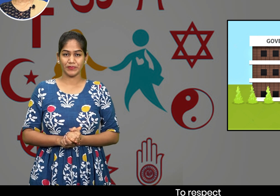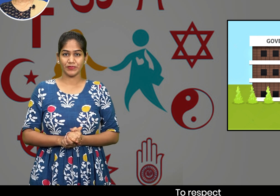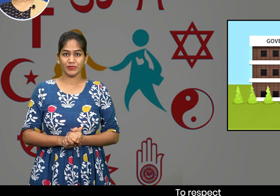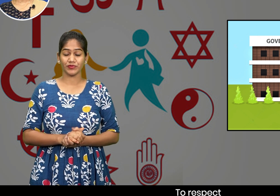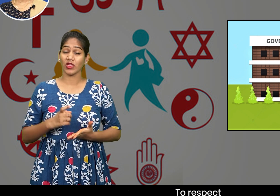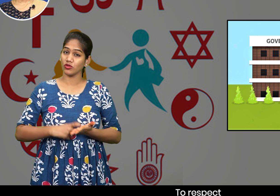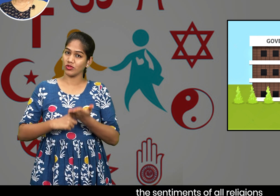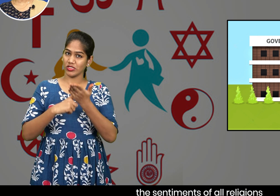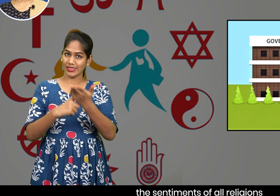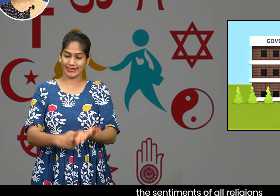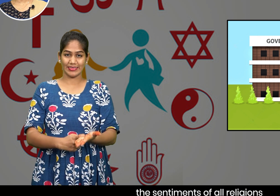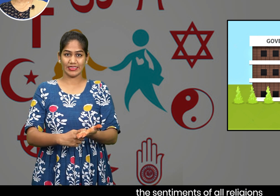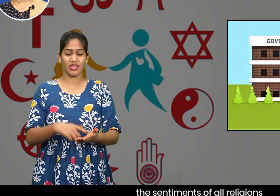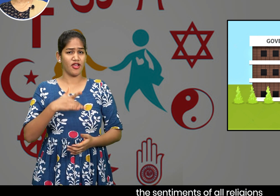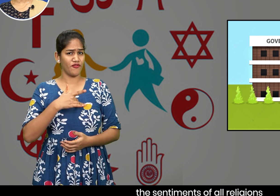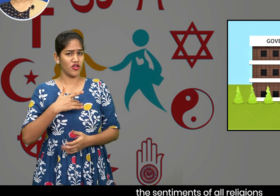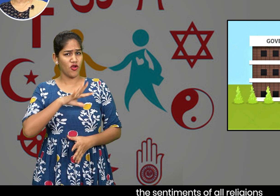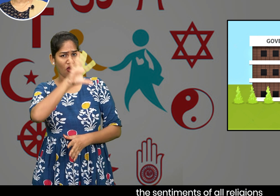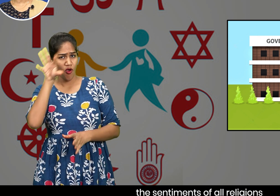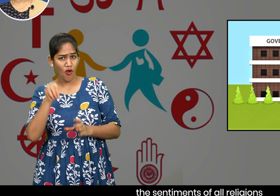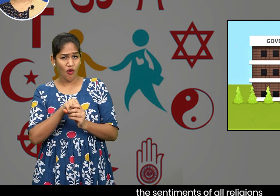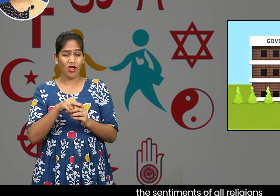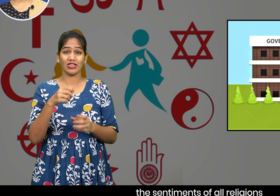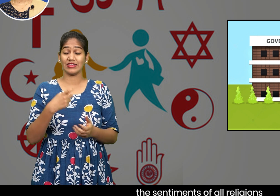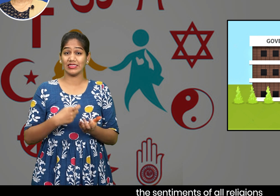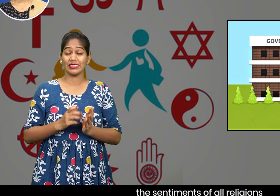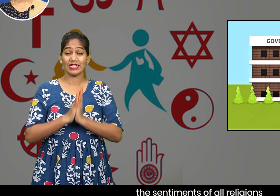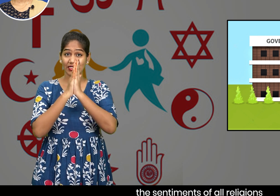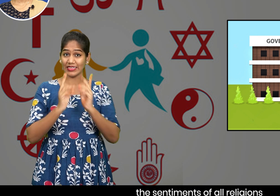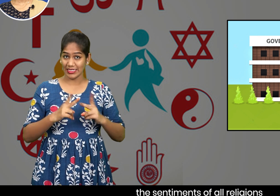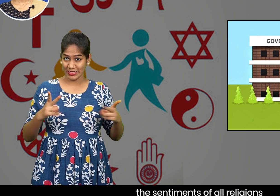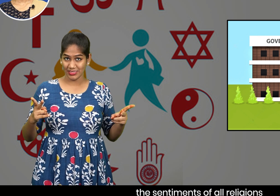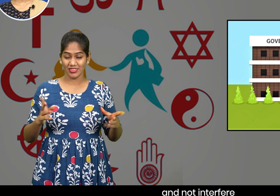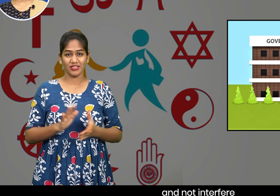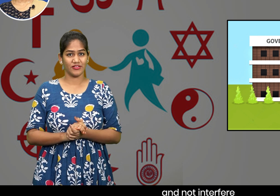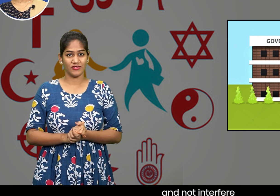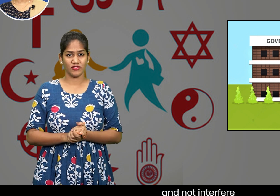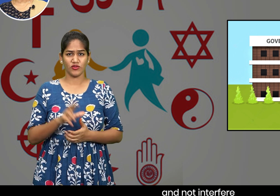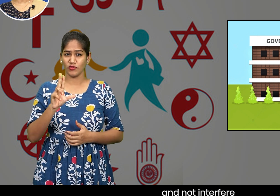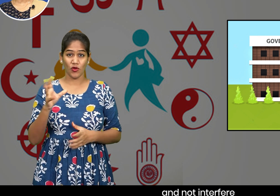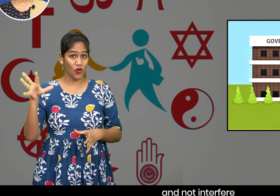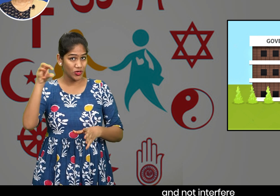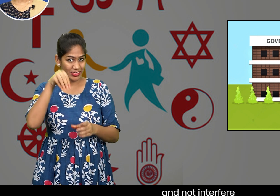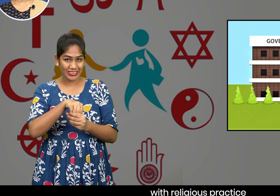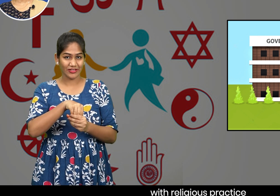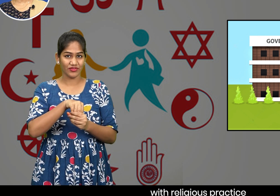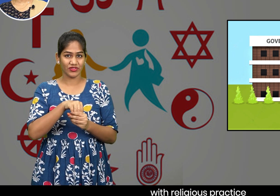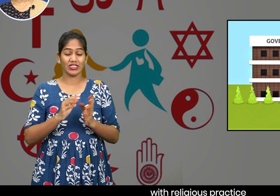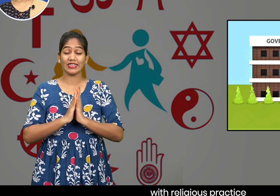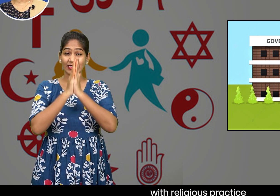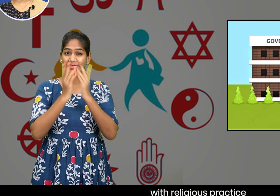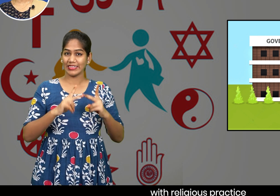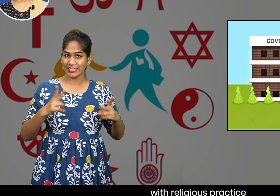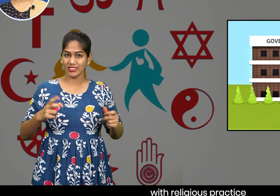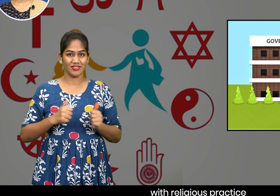To respect the sentiments of all religions and not interfere with